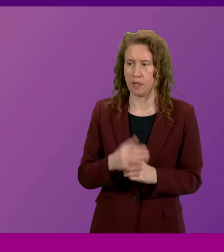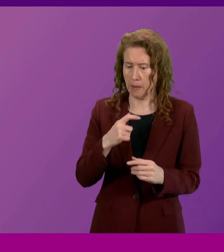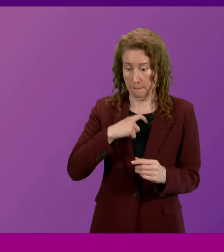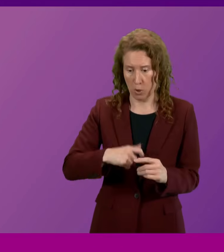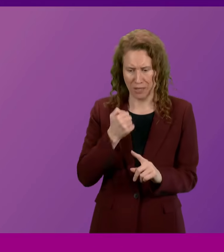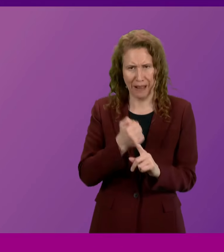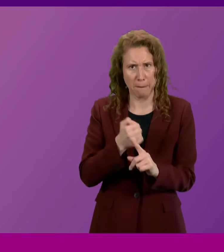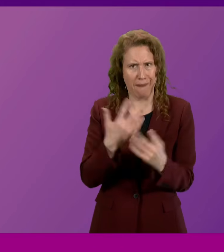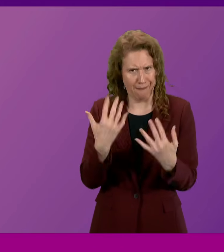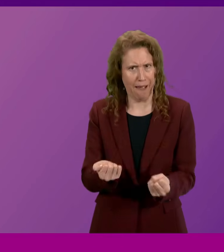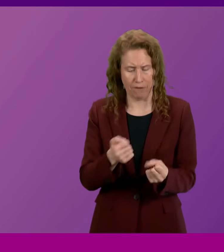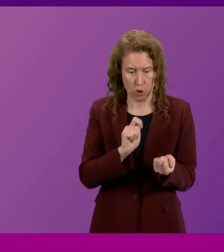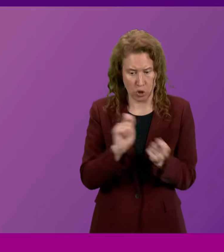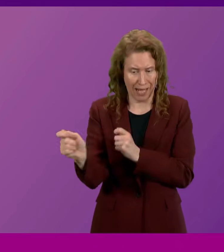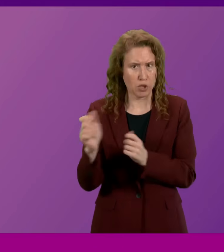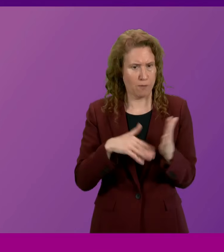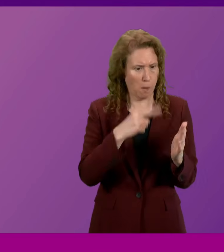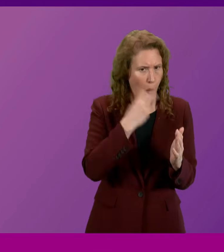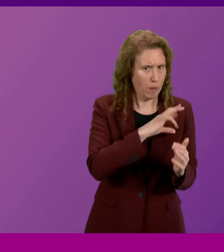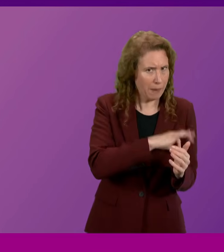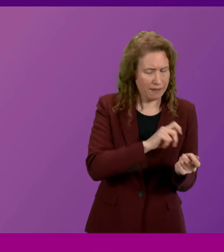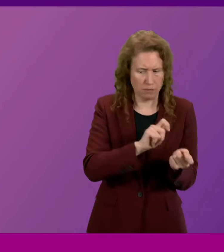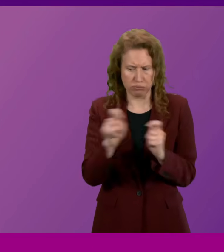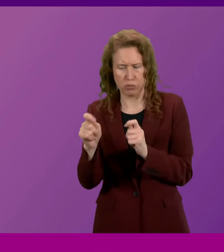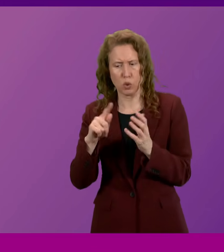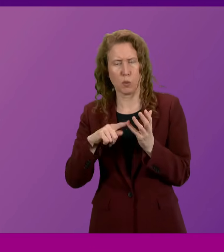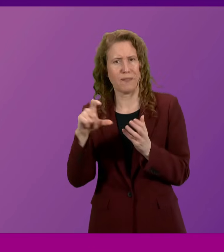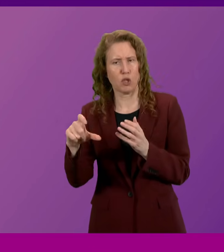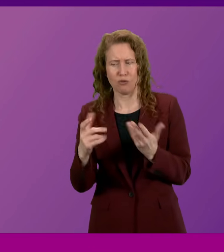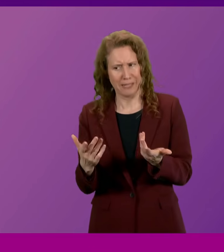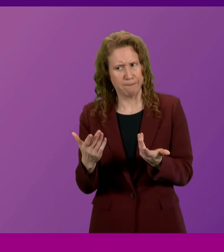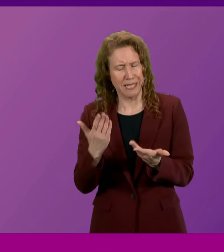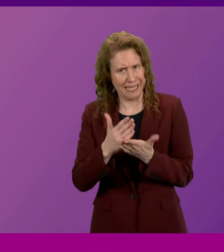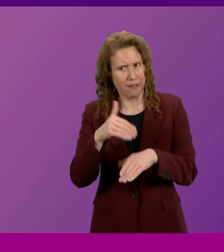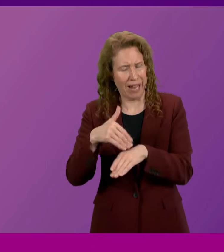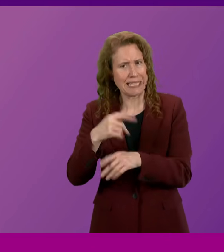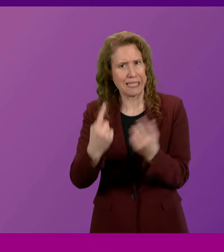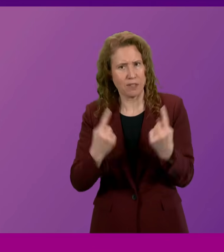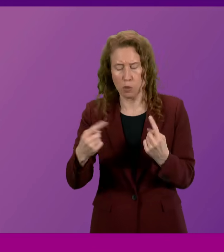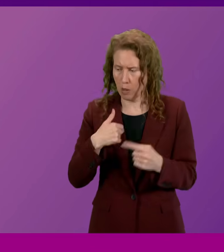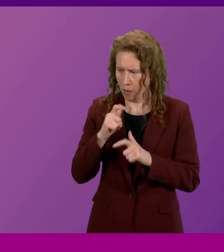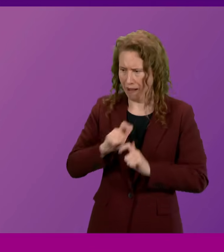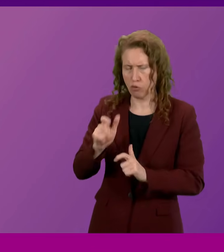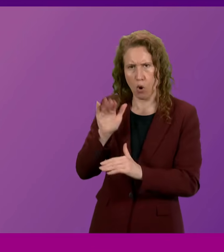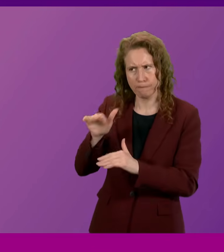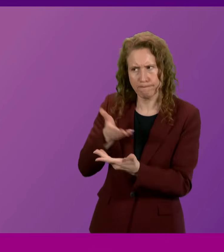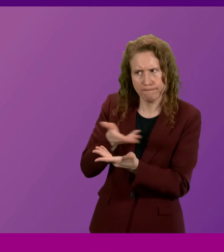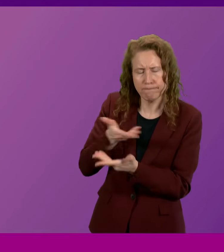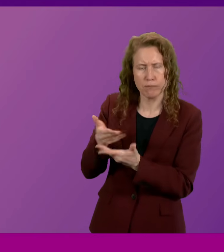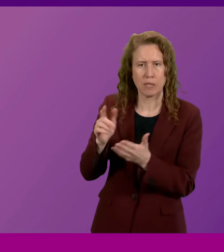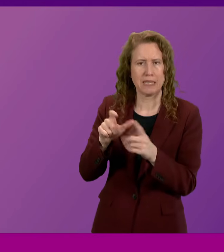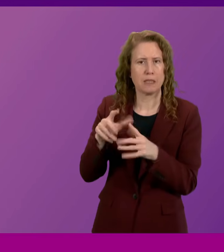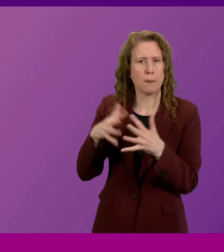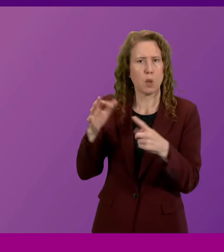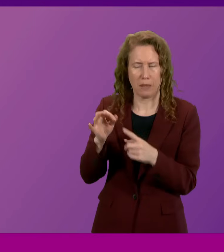impact that the move to universal credit is having on individuals, and we'll continue to work with the DWP to address all of those